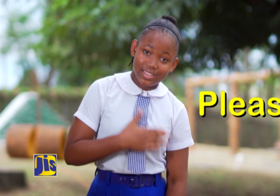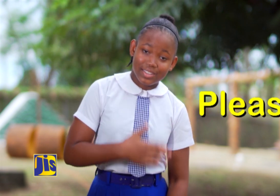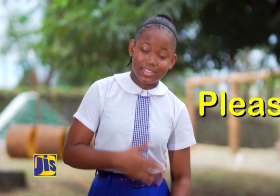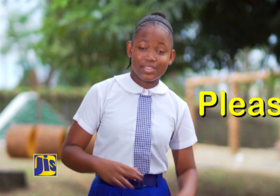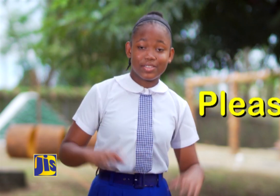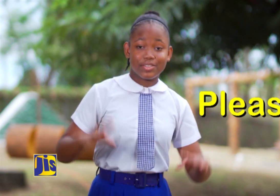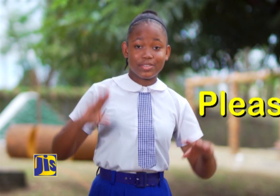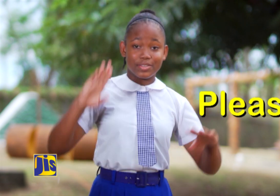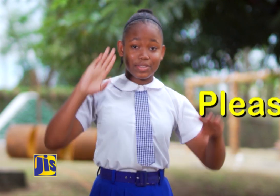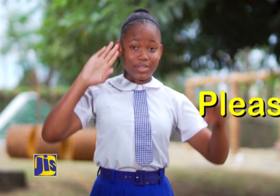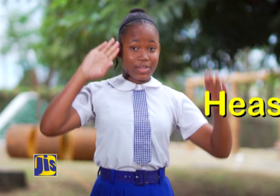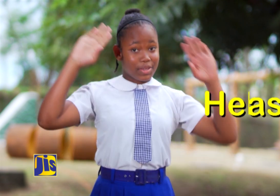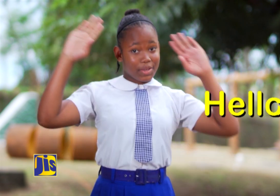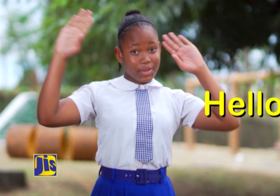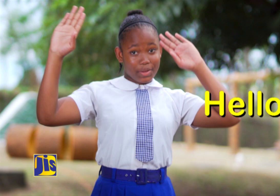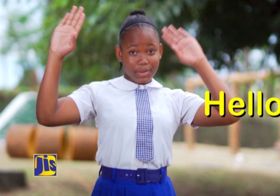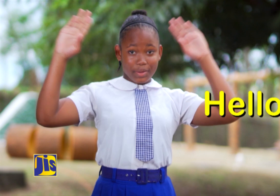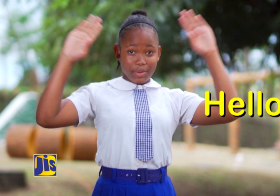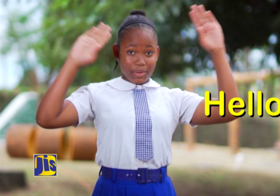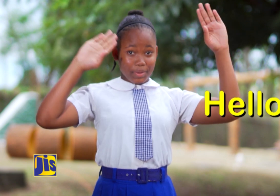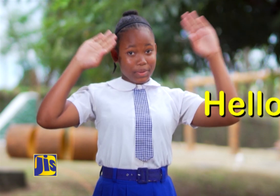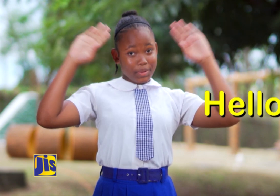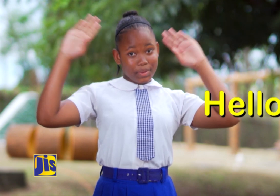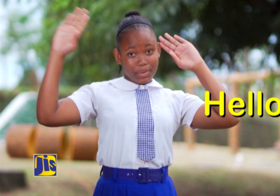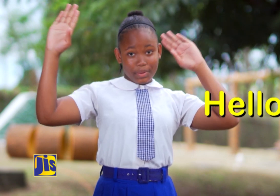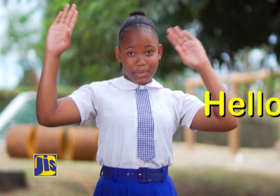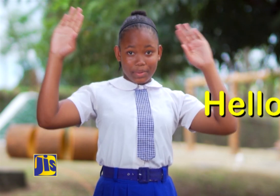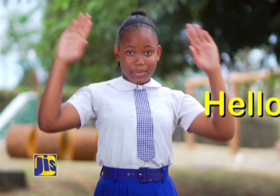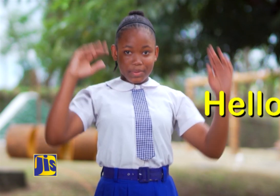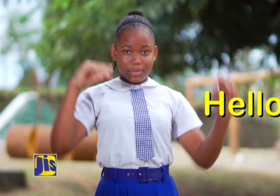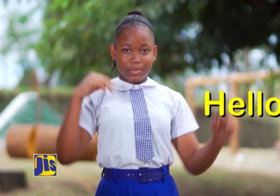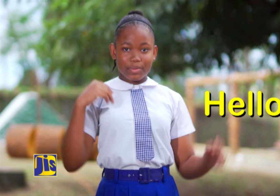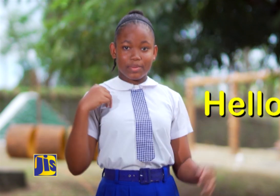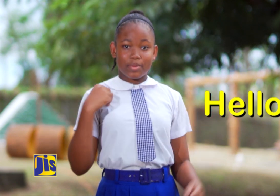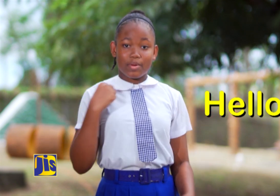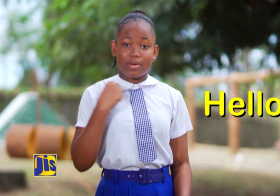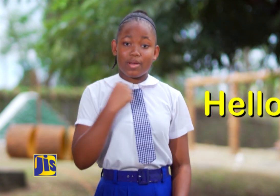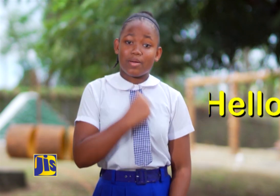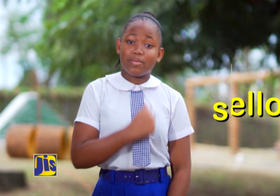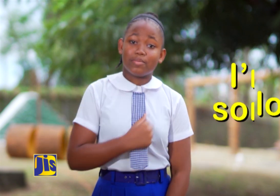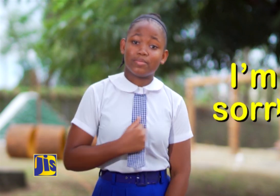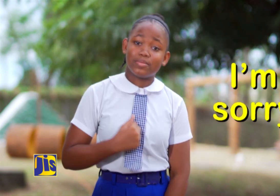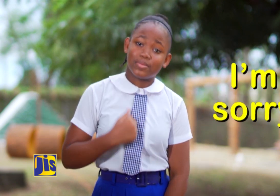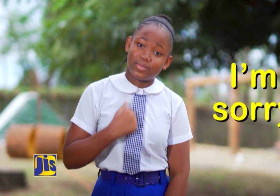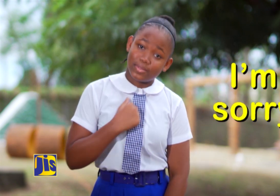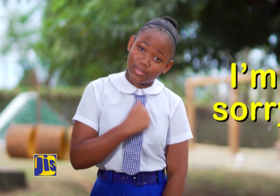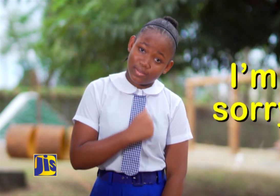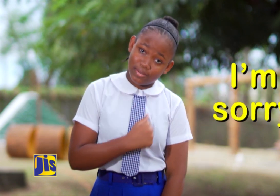Thank you.